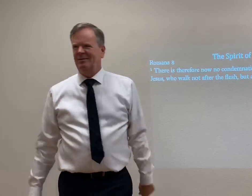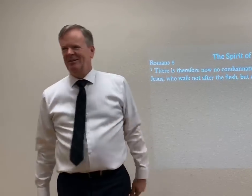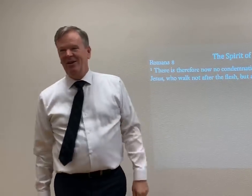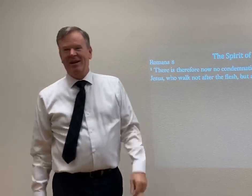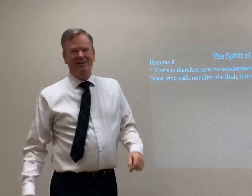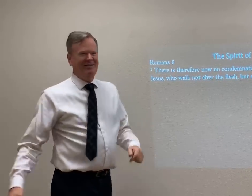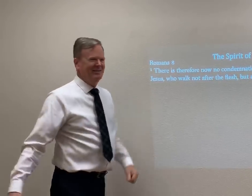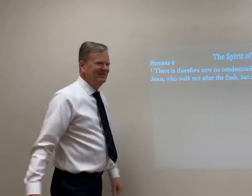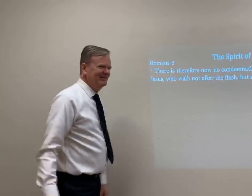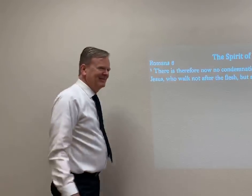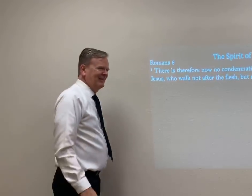fast as you guys can follow.